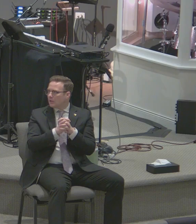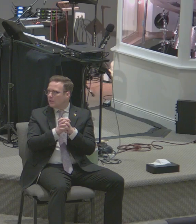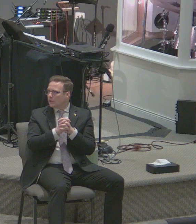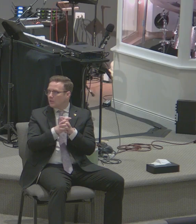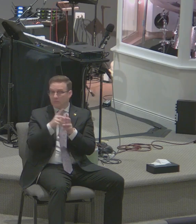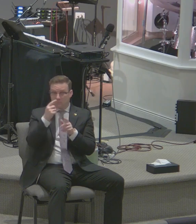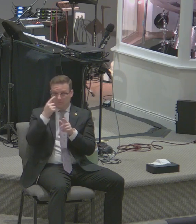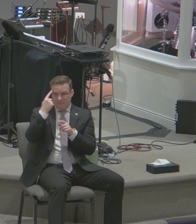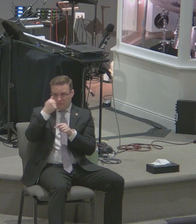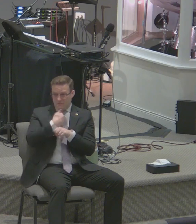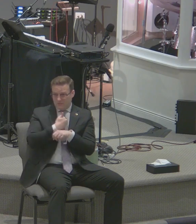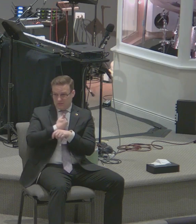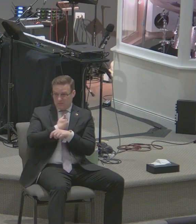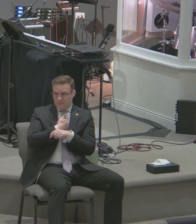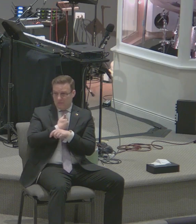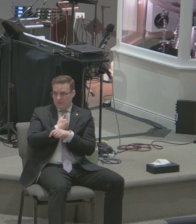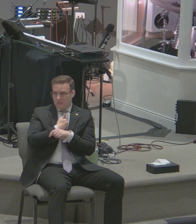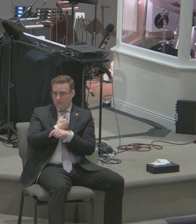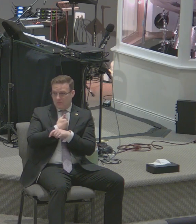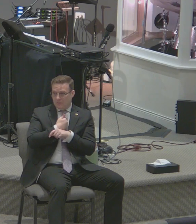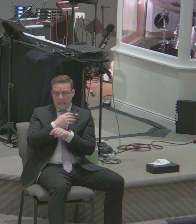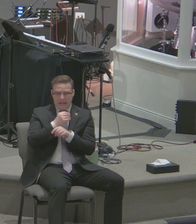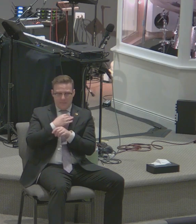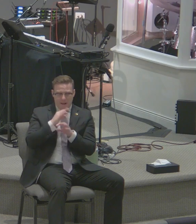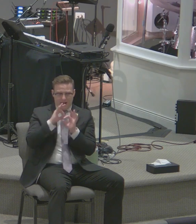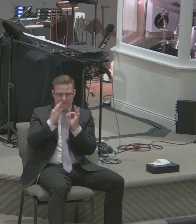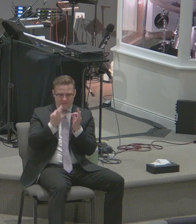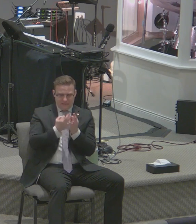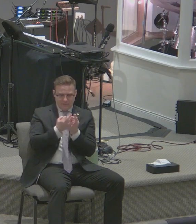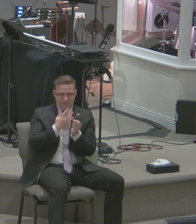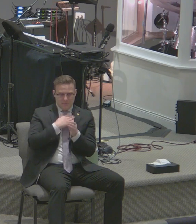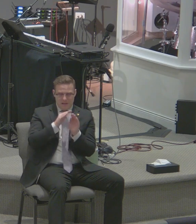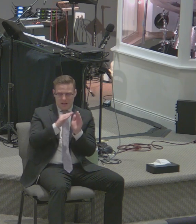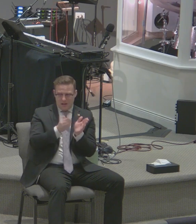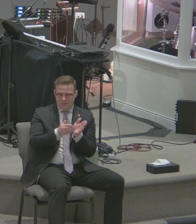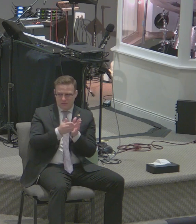as for me and my family, my house,